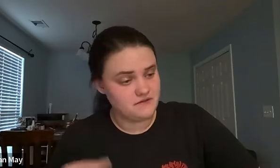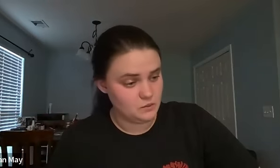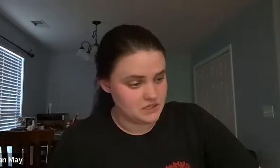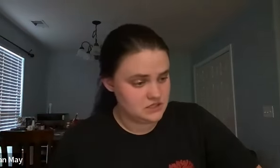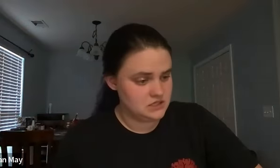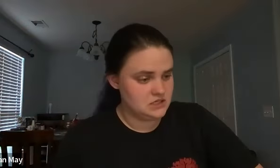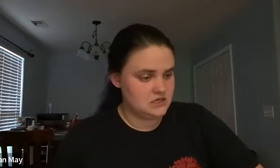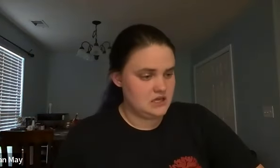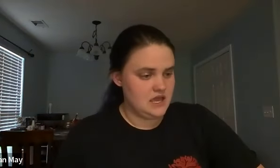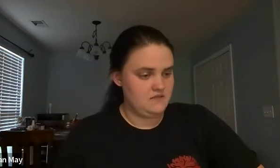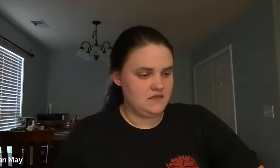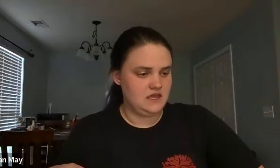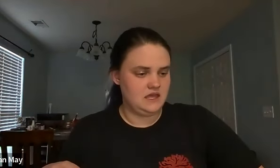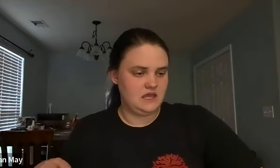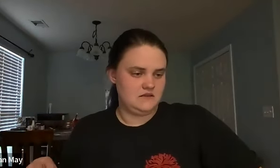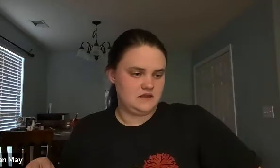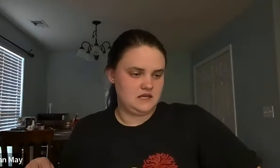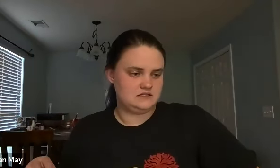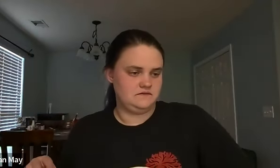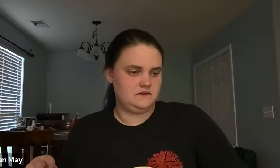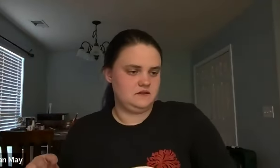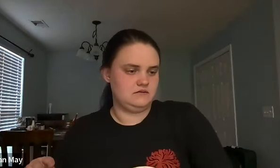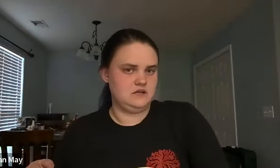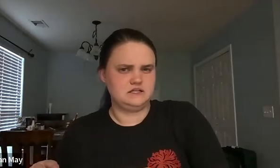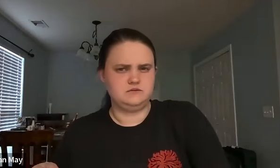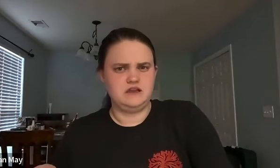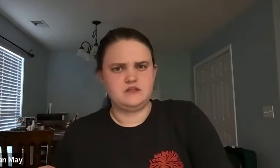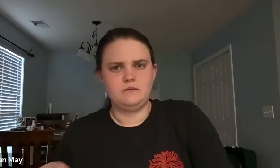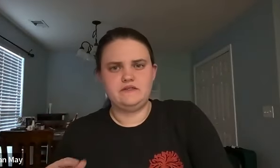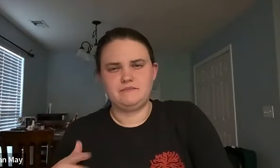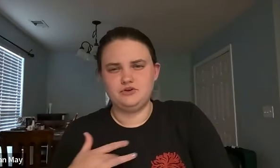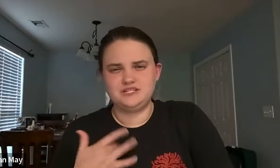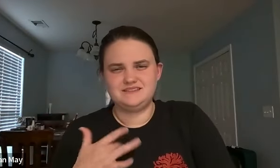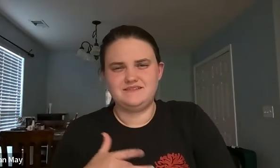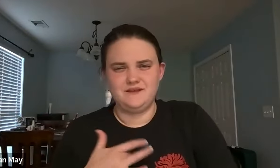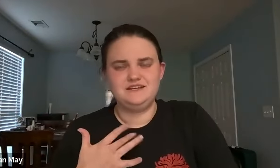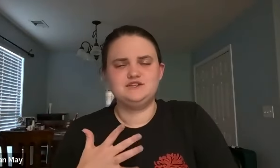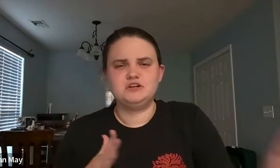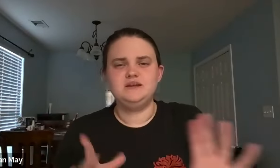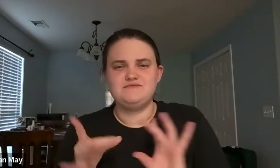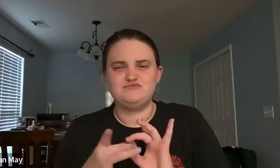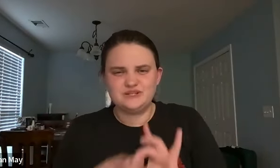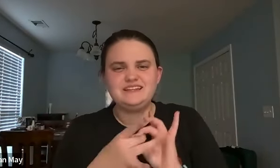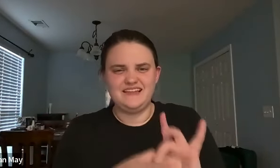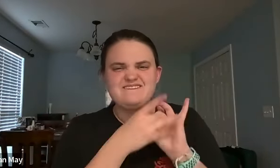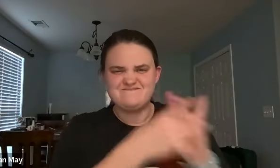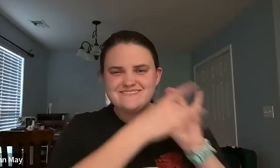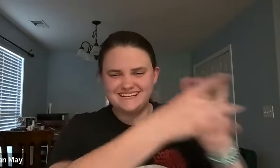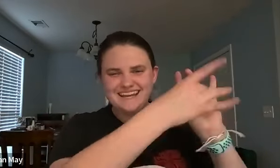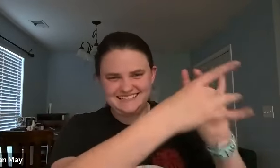fun one. And then the next week after that will be like emotions and like feelings. So we're going to get really like connected,